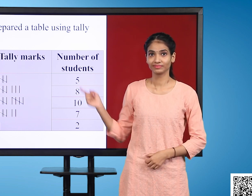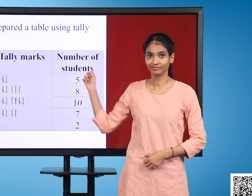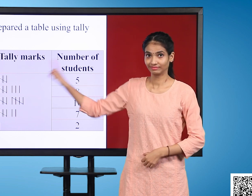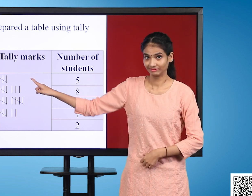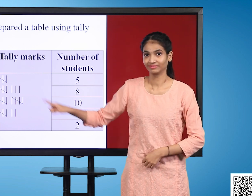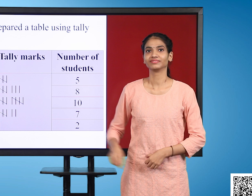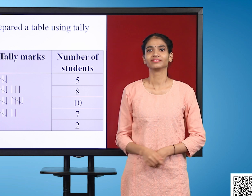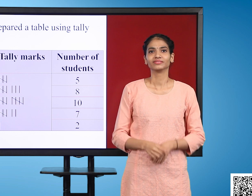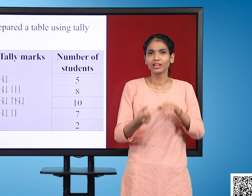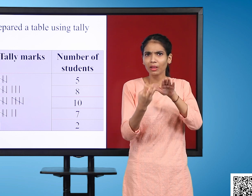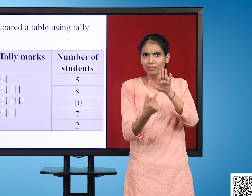number of students 5.